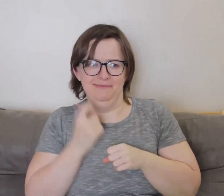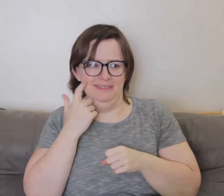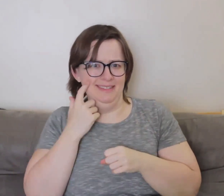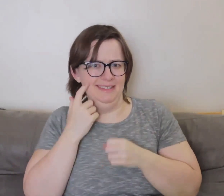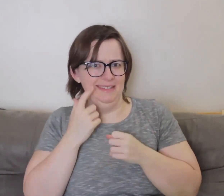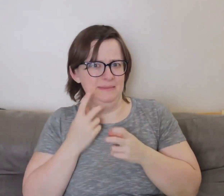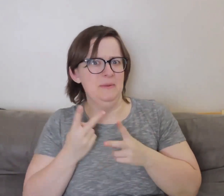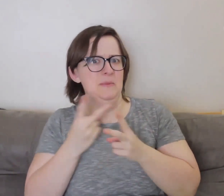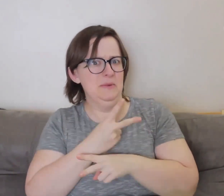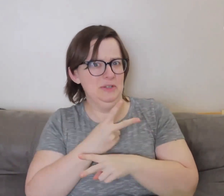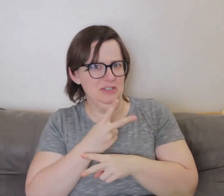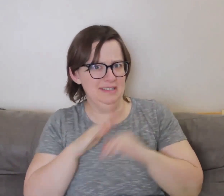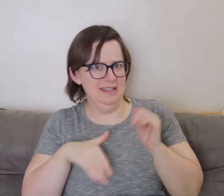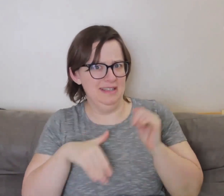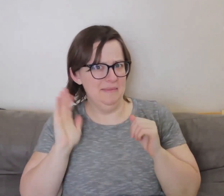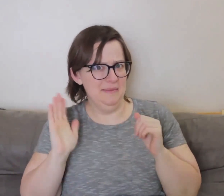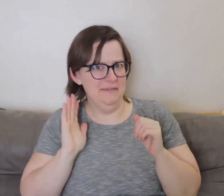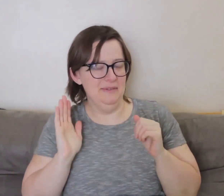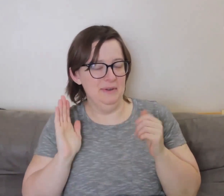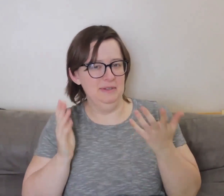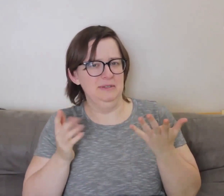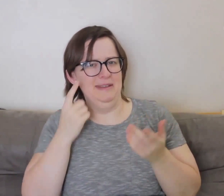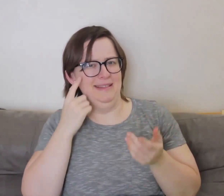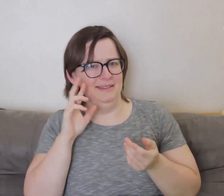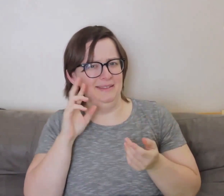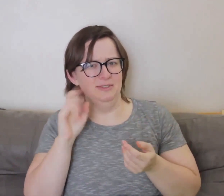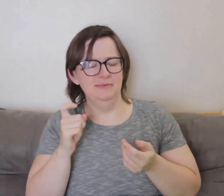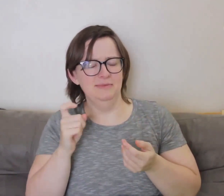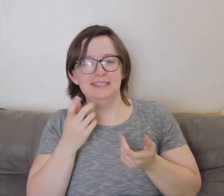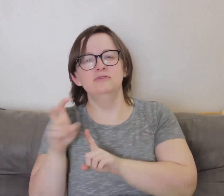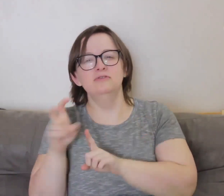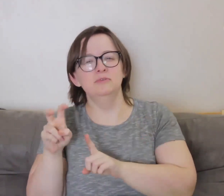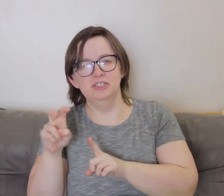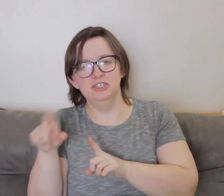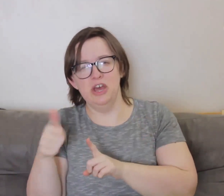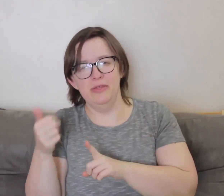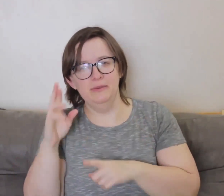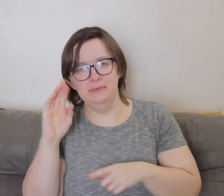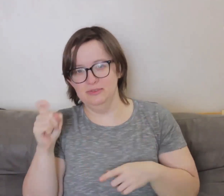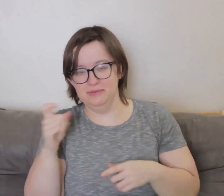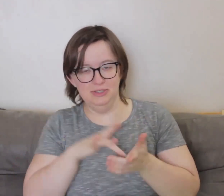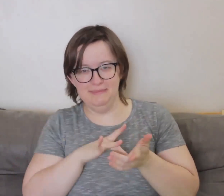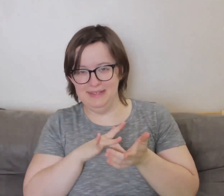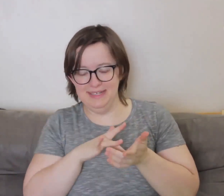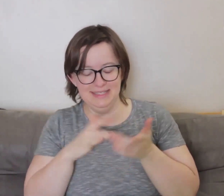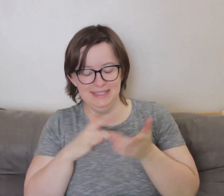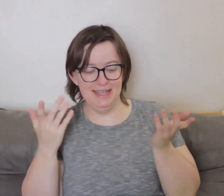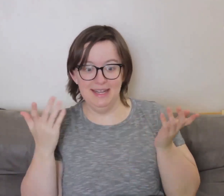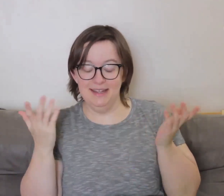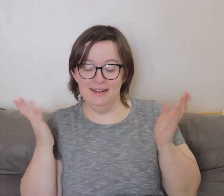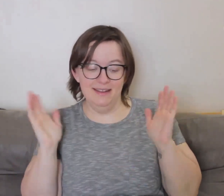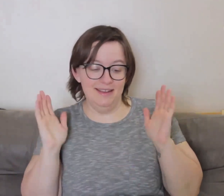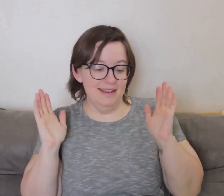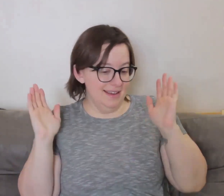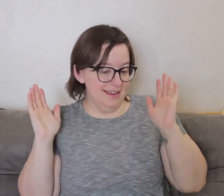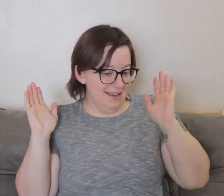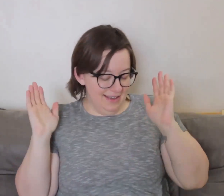working. I wasn't getting much. It actually seemed like it had gotten worse than before. Um, because after